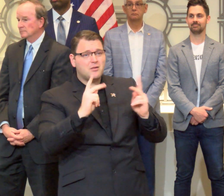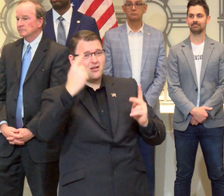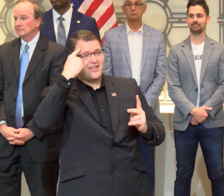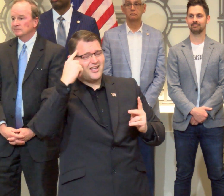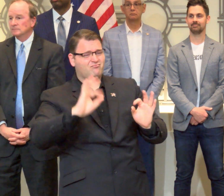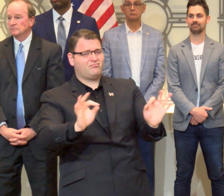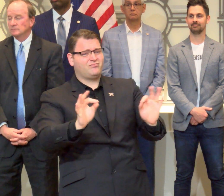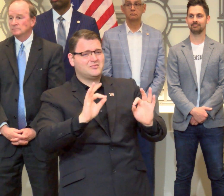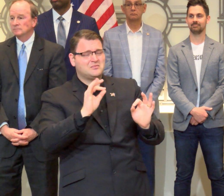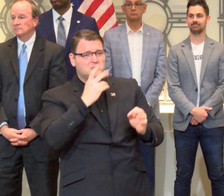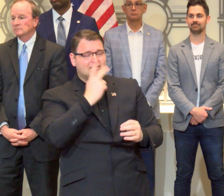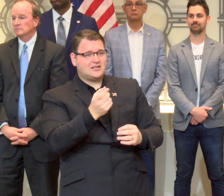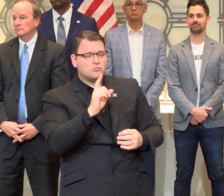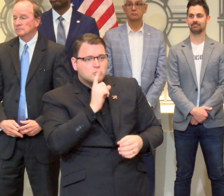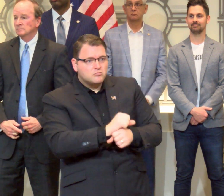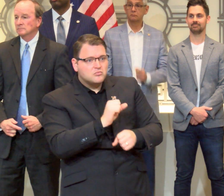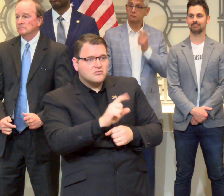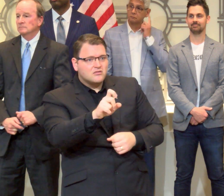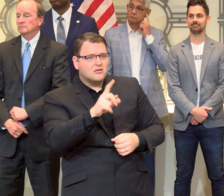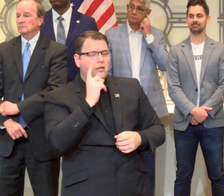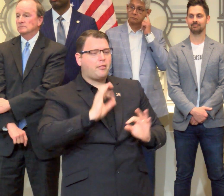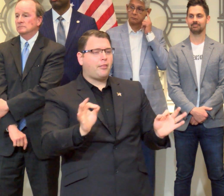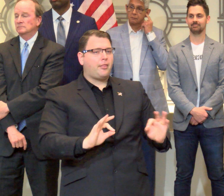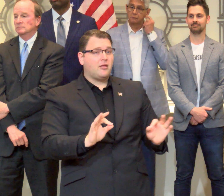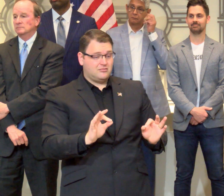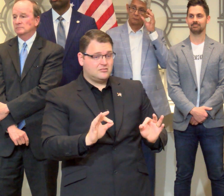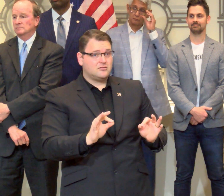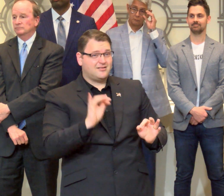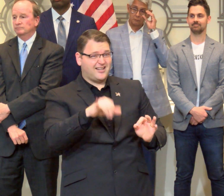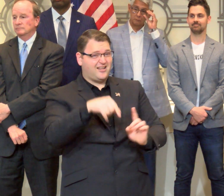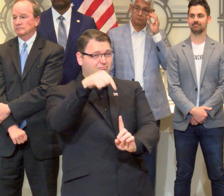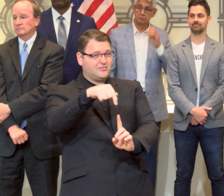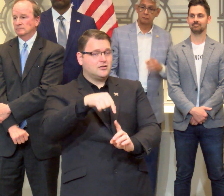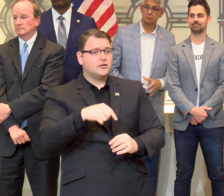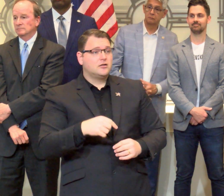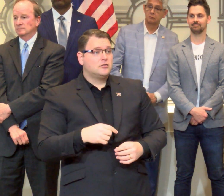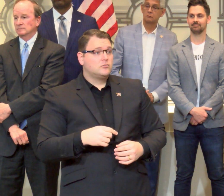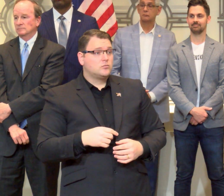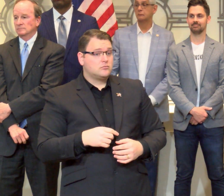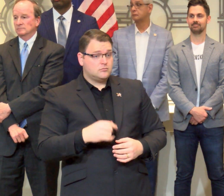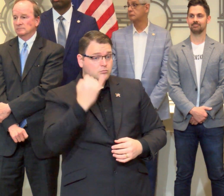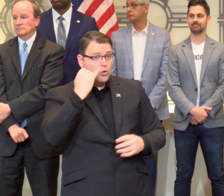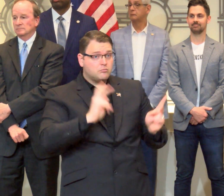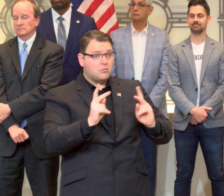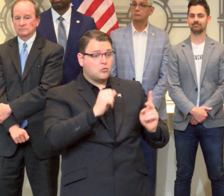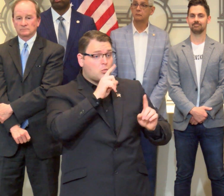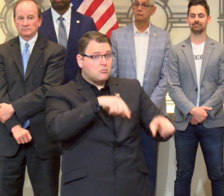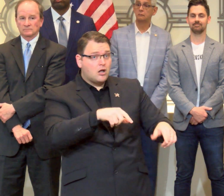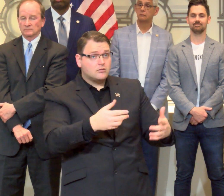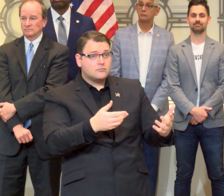real, if people still don't respond the way that they're expected to, is a